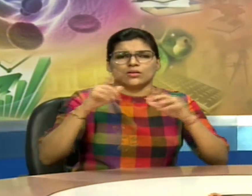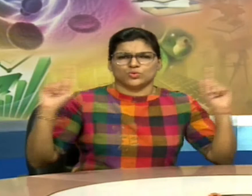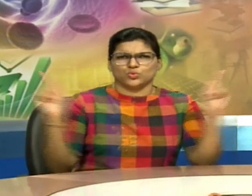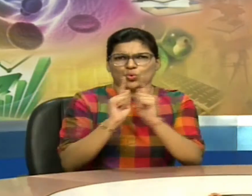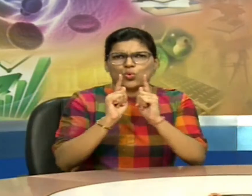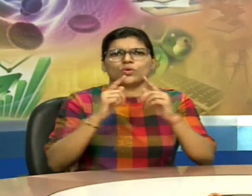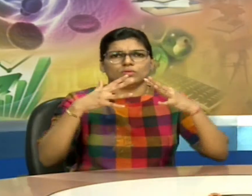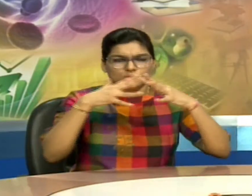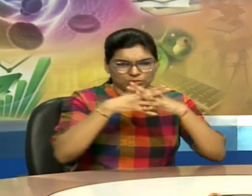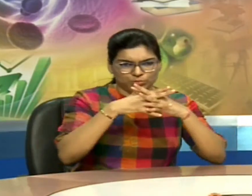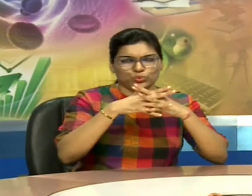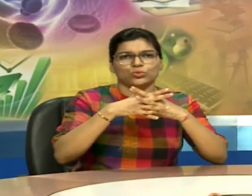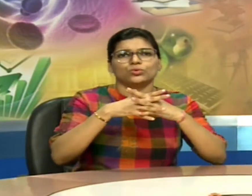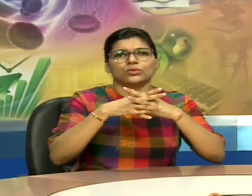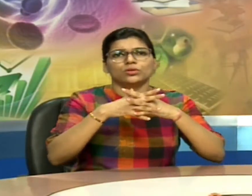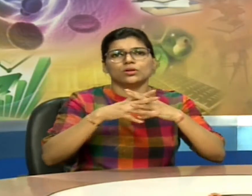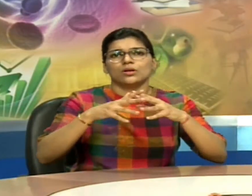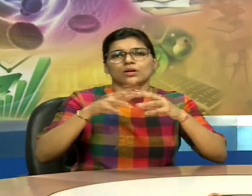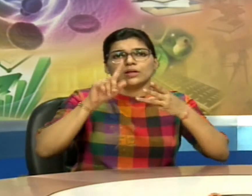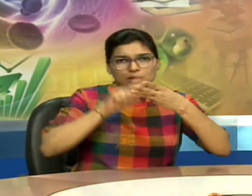World Environment Day.